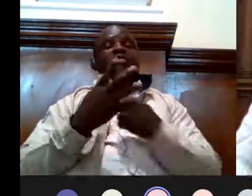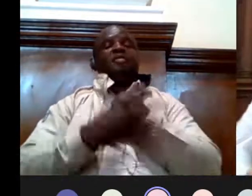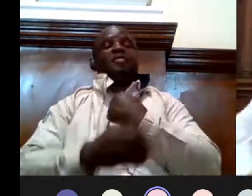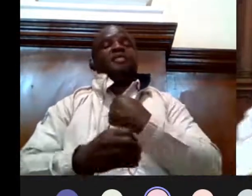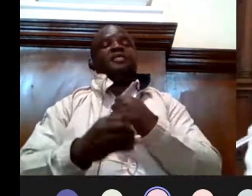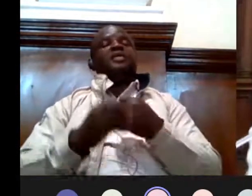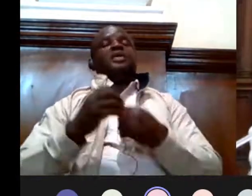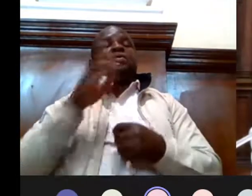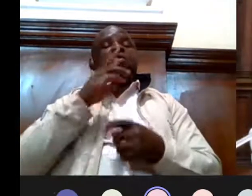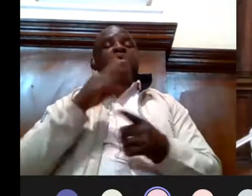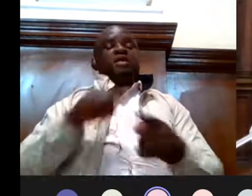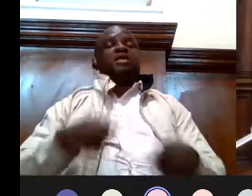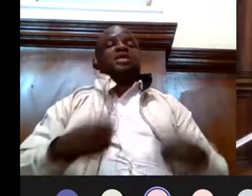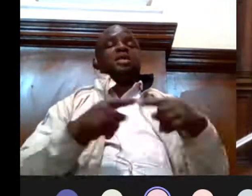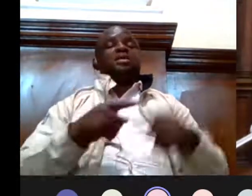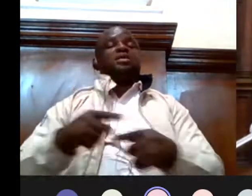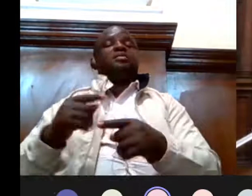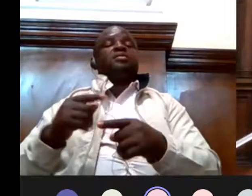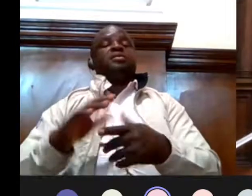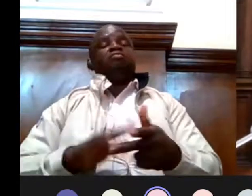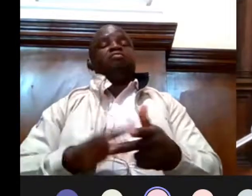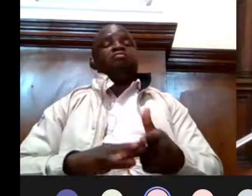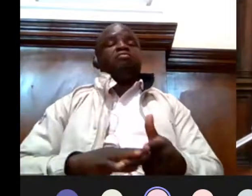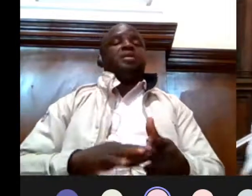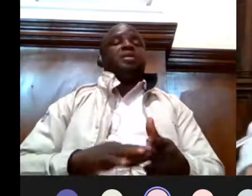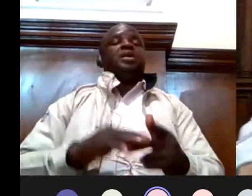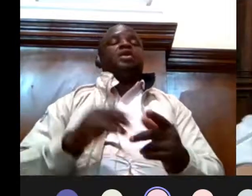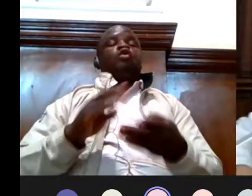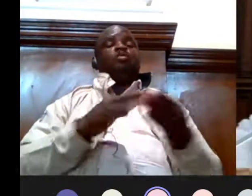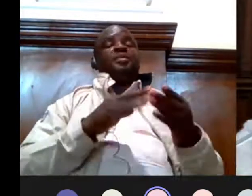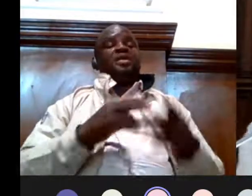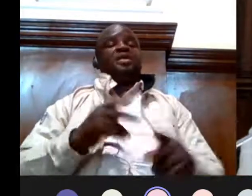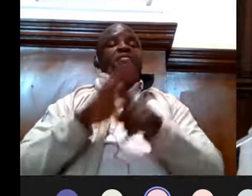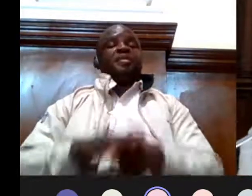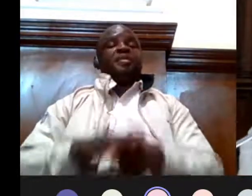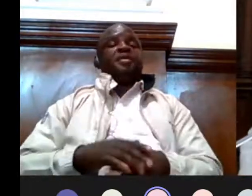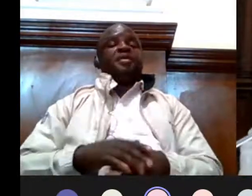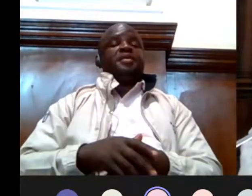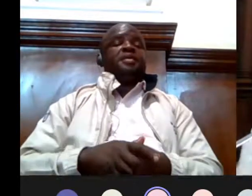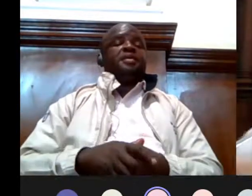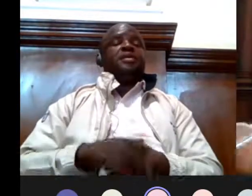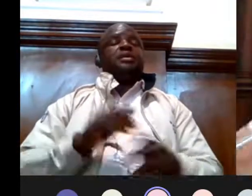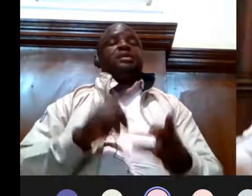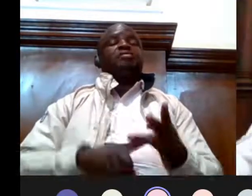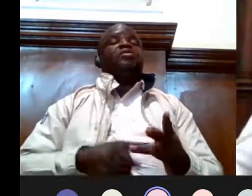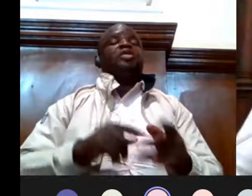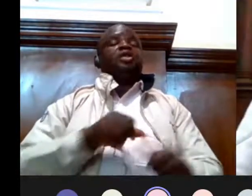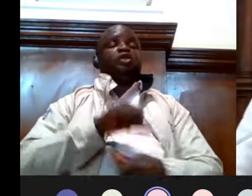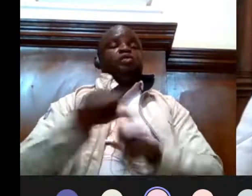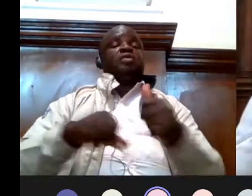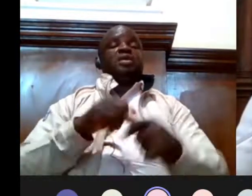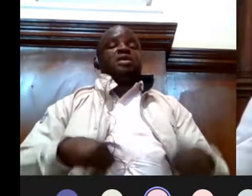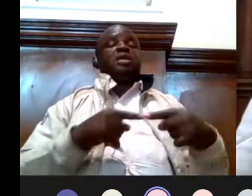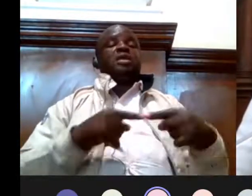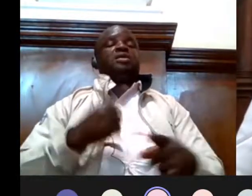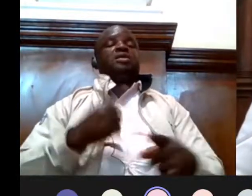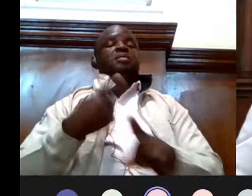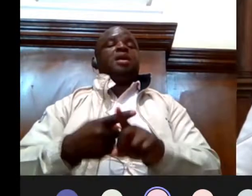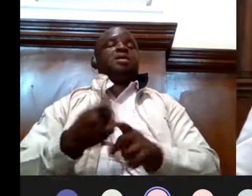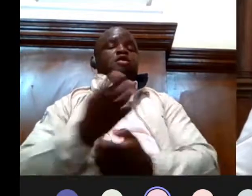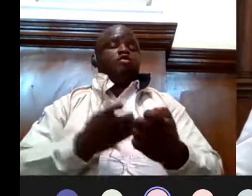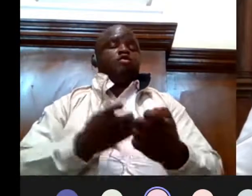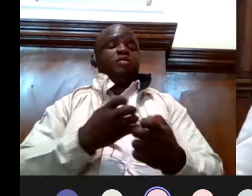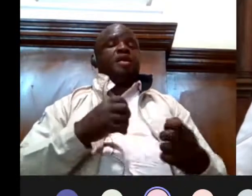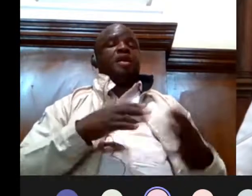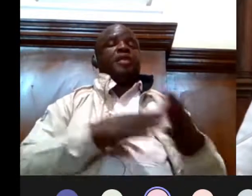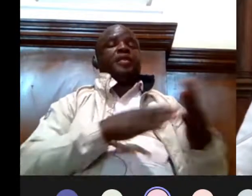scarcity, population pressure, the adverse social and economic efforts include